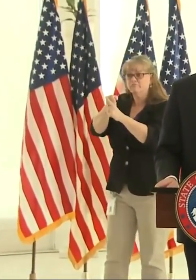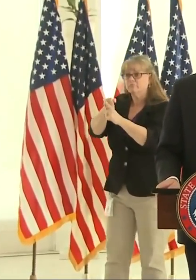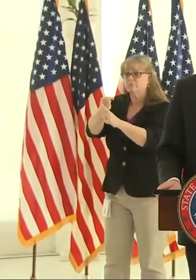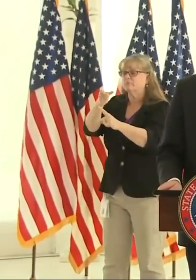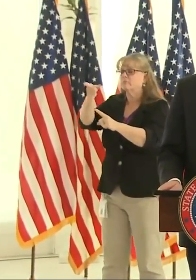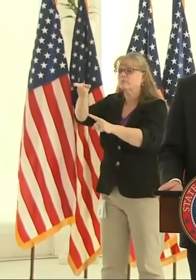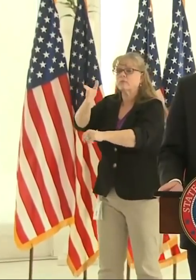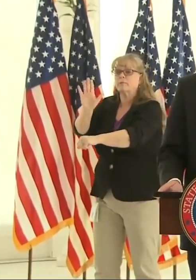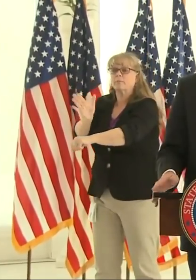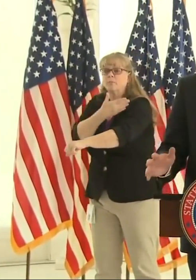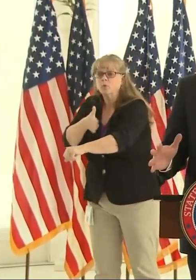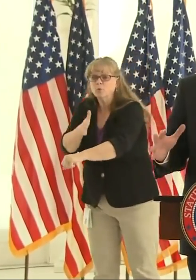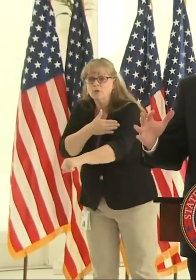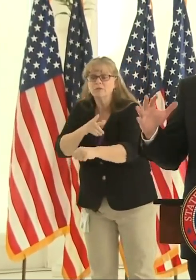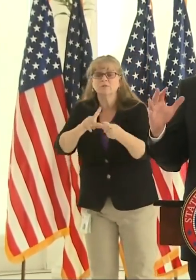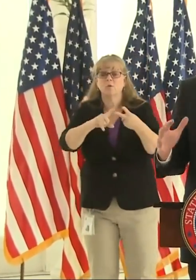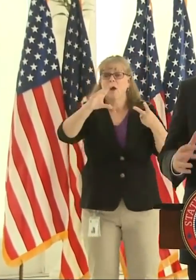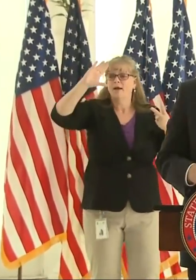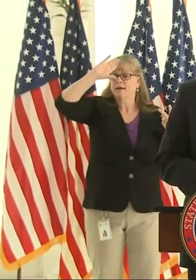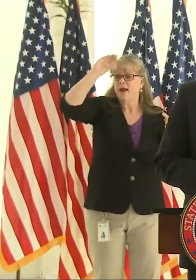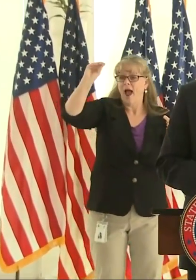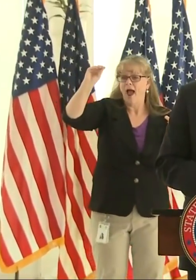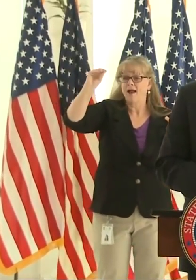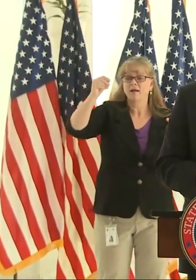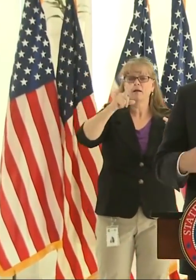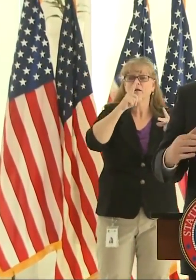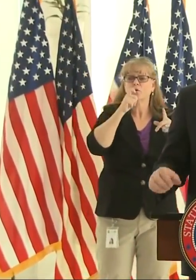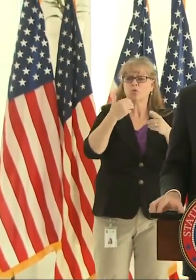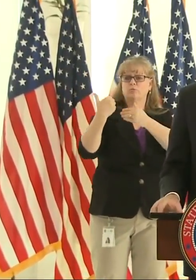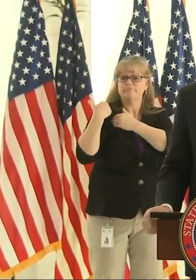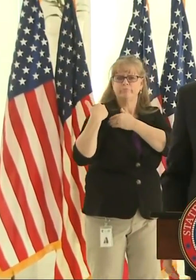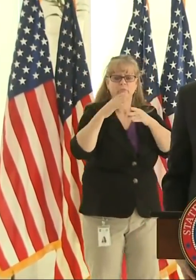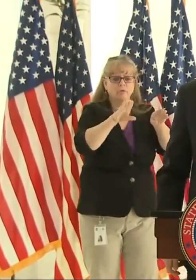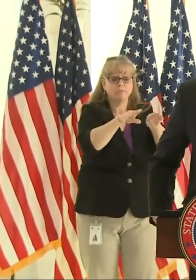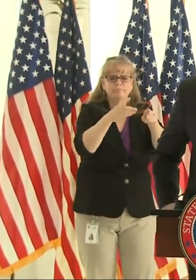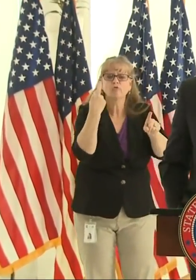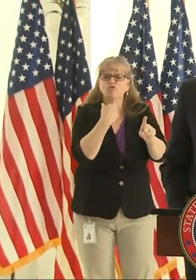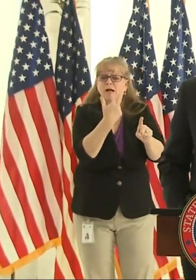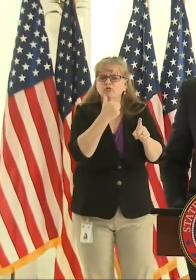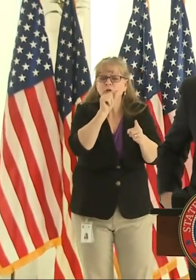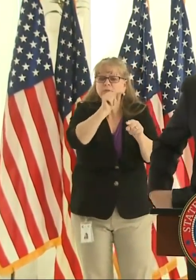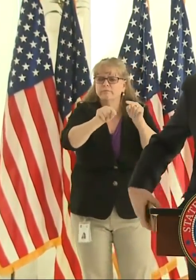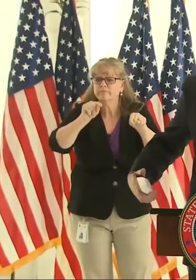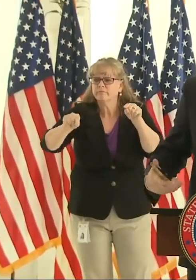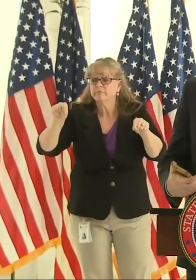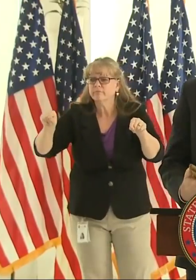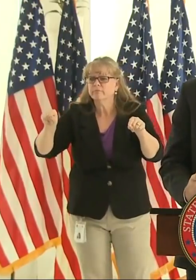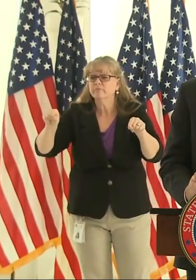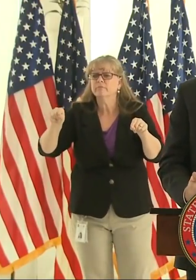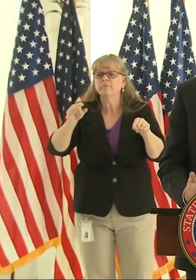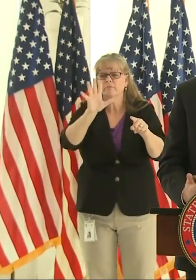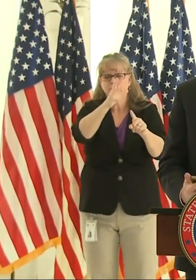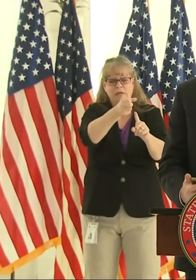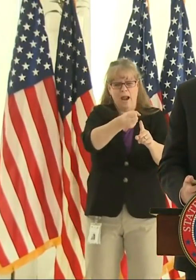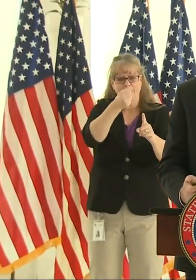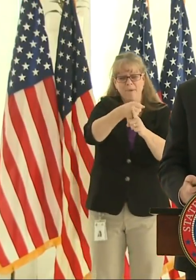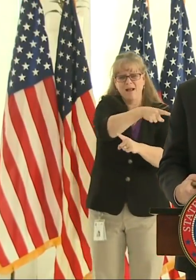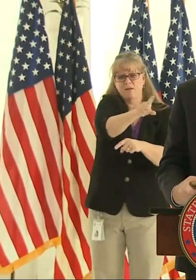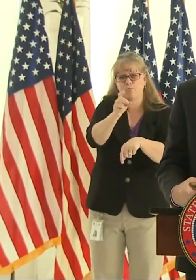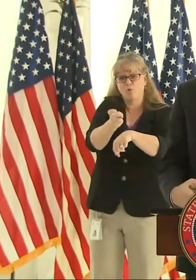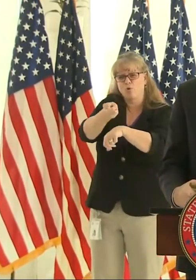who ran several businesses. I mean, these are folks that almost everybody in Eagle County knows. Eagle County has really gotten their act together. They're the